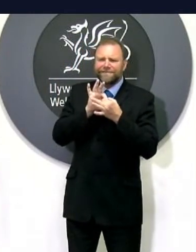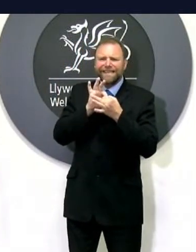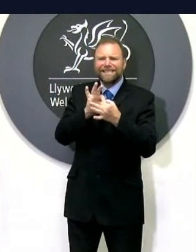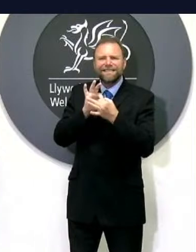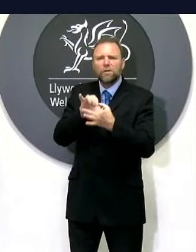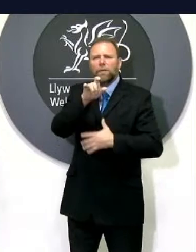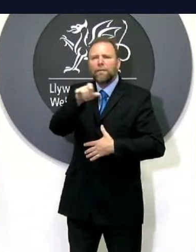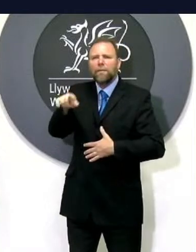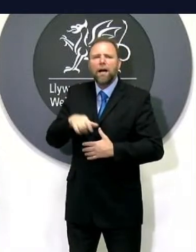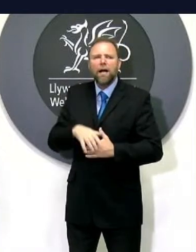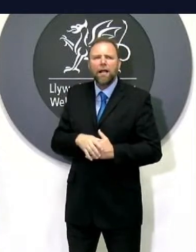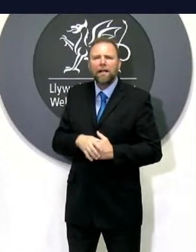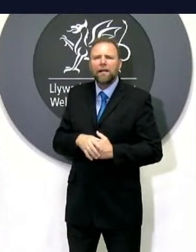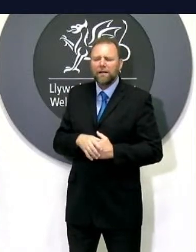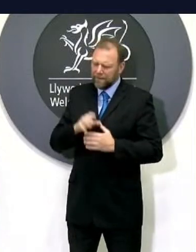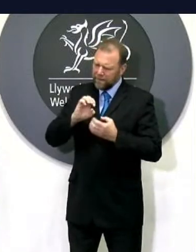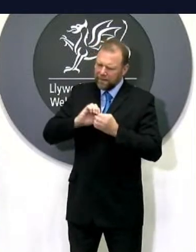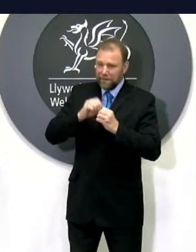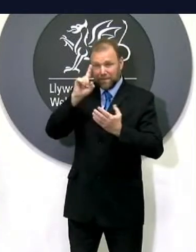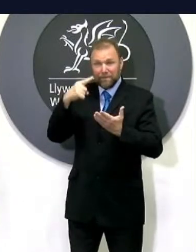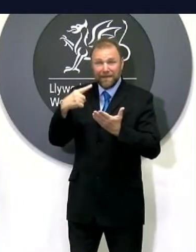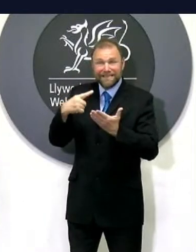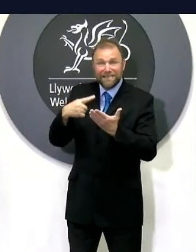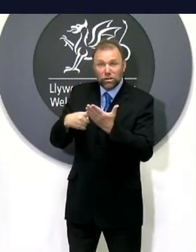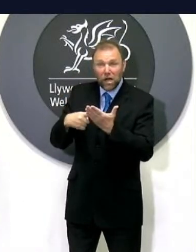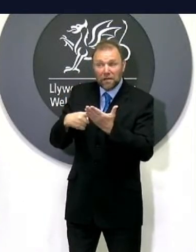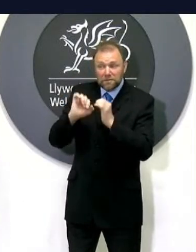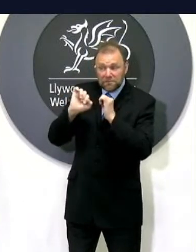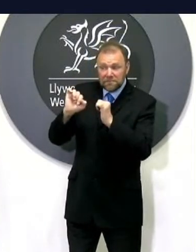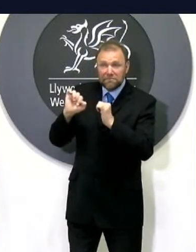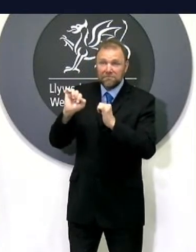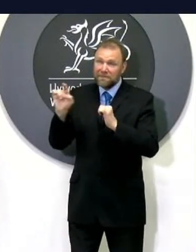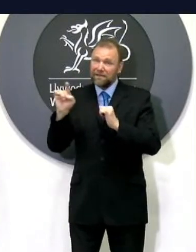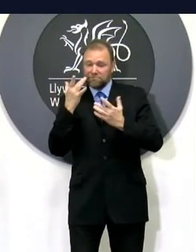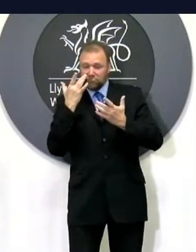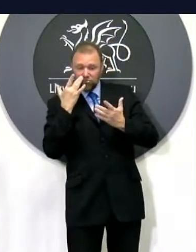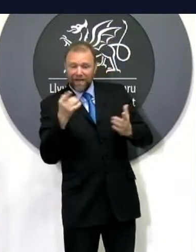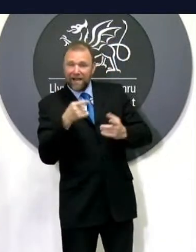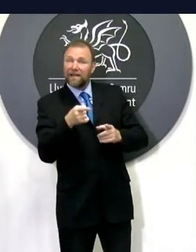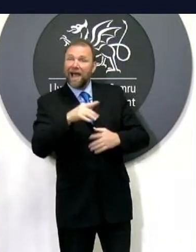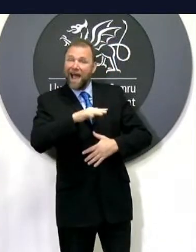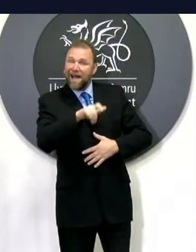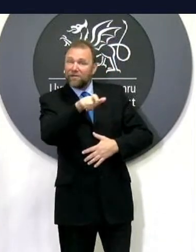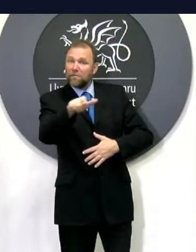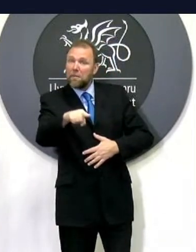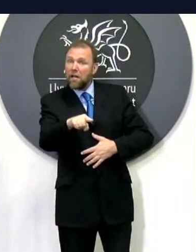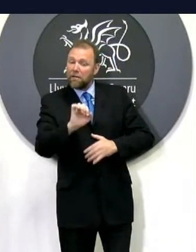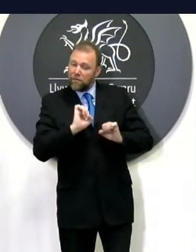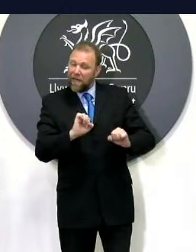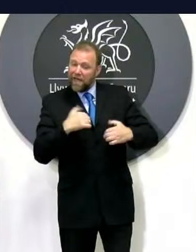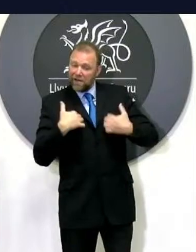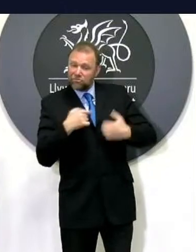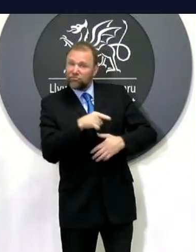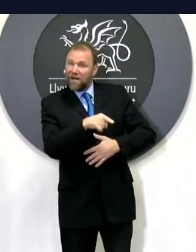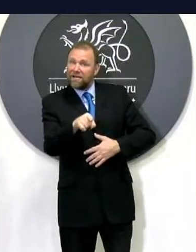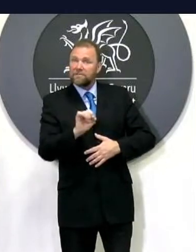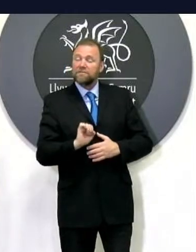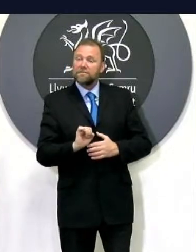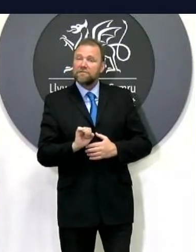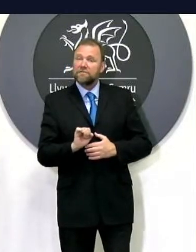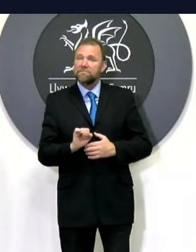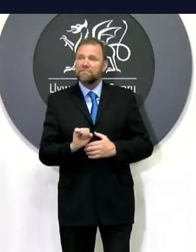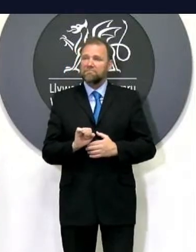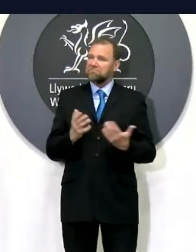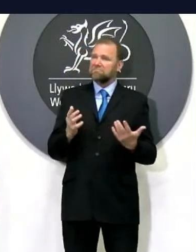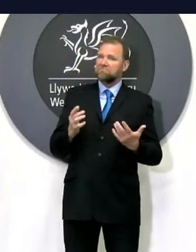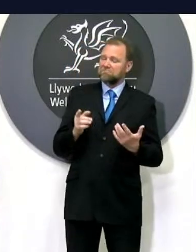run perhaps decisions made by people who reflect the average person and their interests? Doesn't understand what means a lot